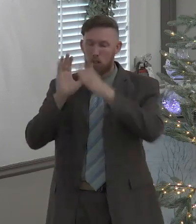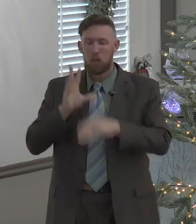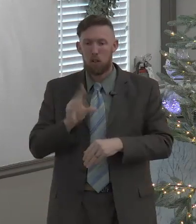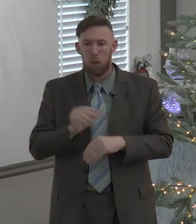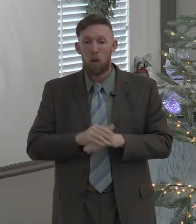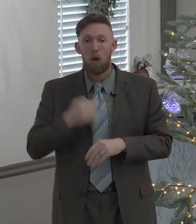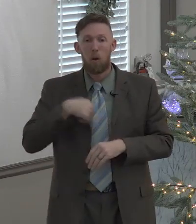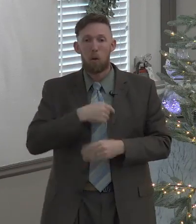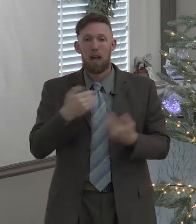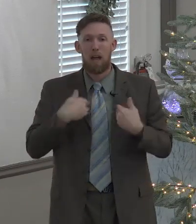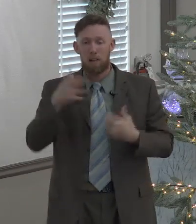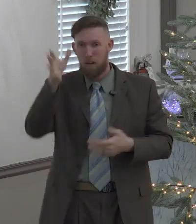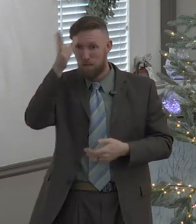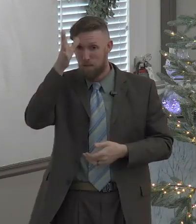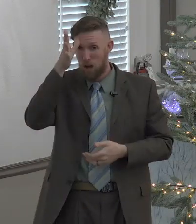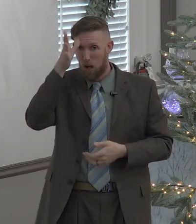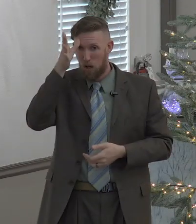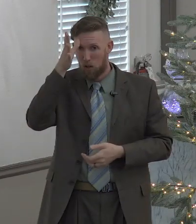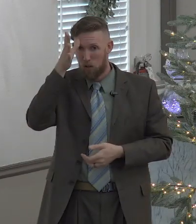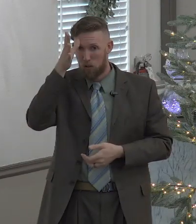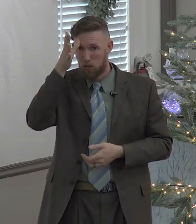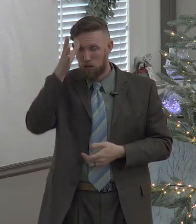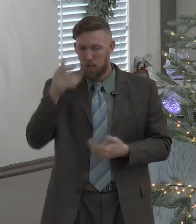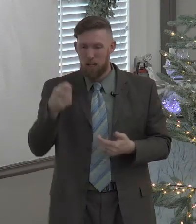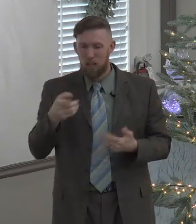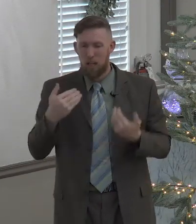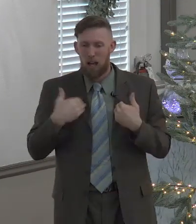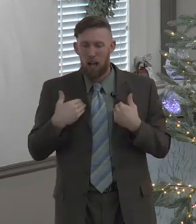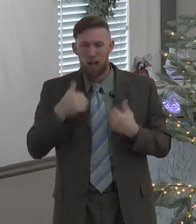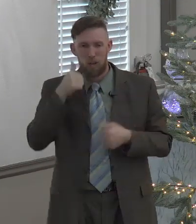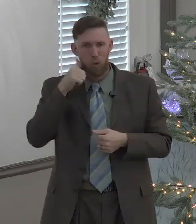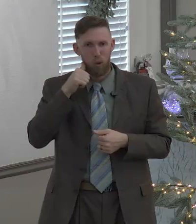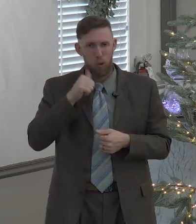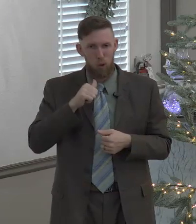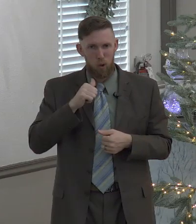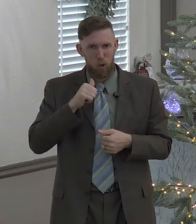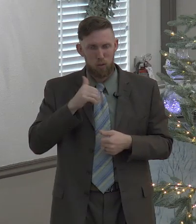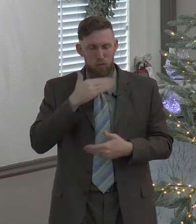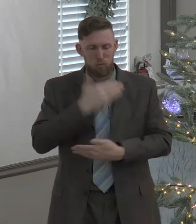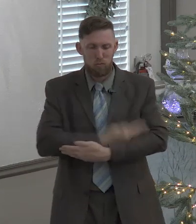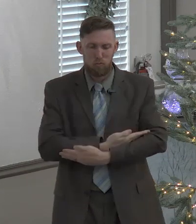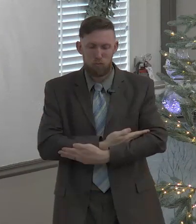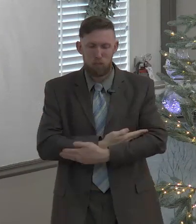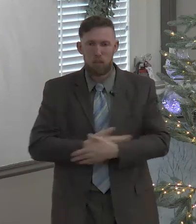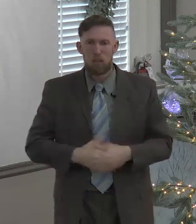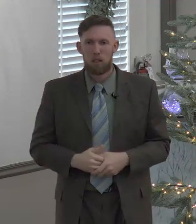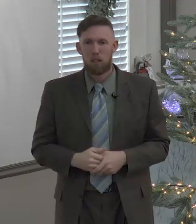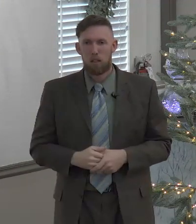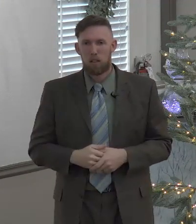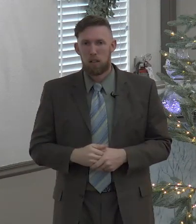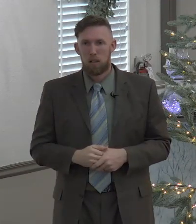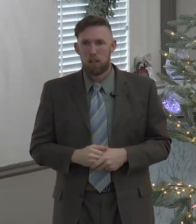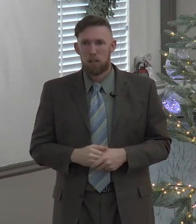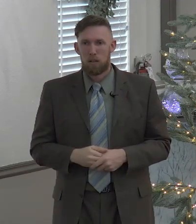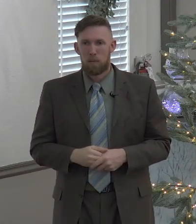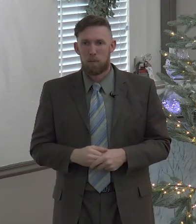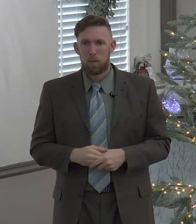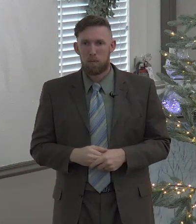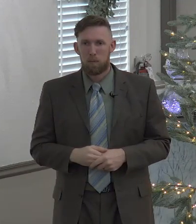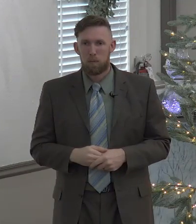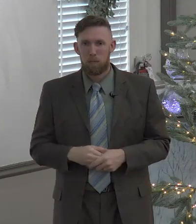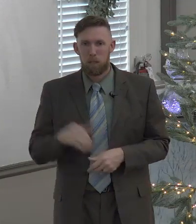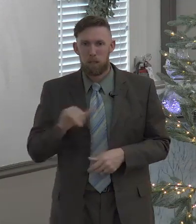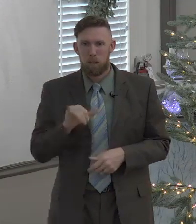And we have a father that we're going to look at. He's got a little girl. You know, it's one thing to say, well, you know, I